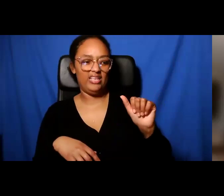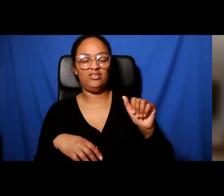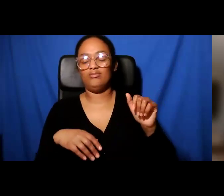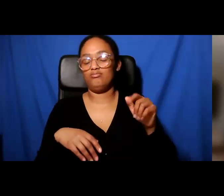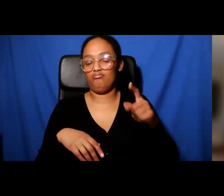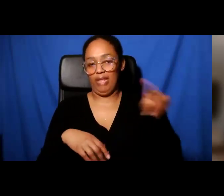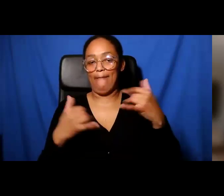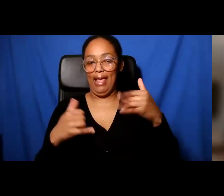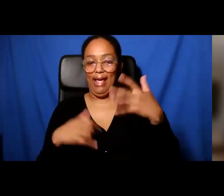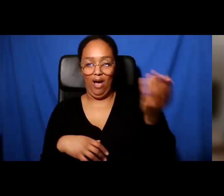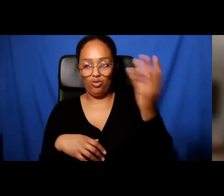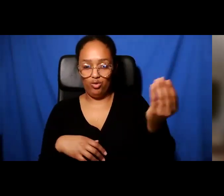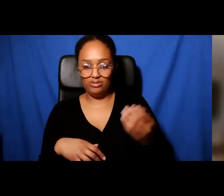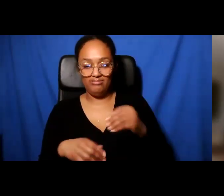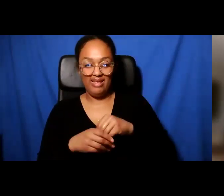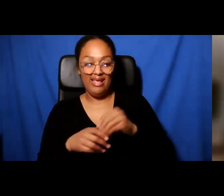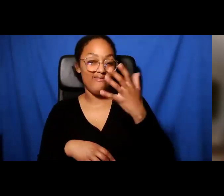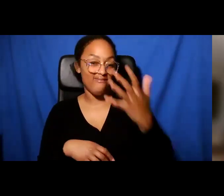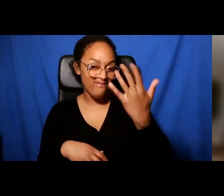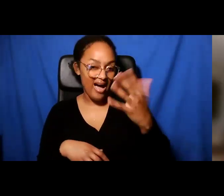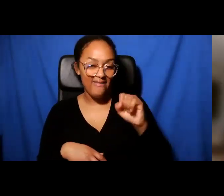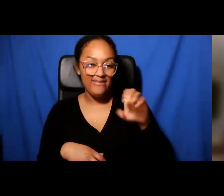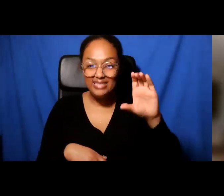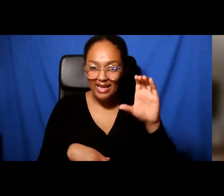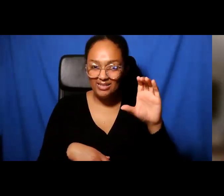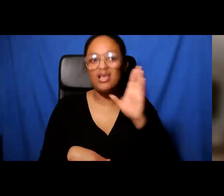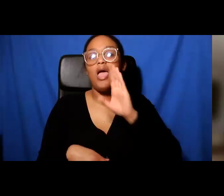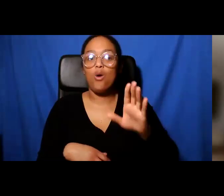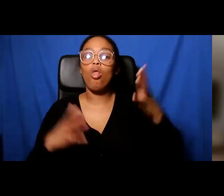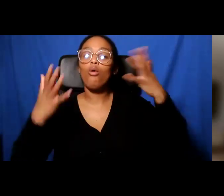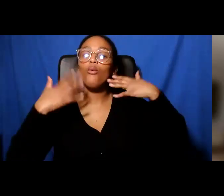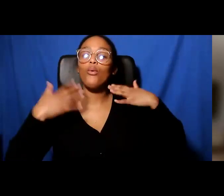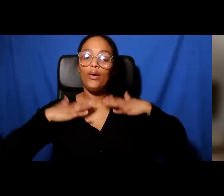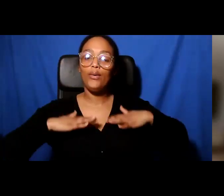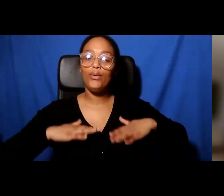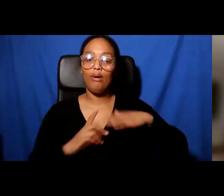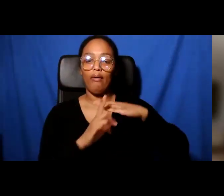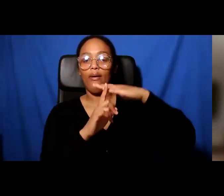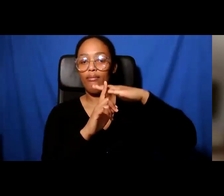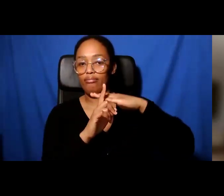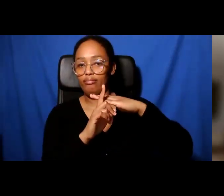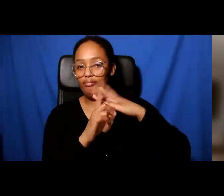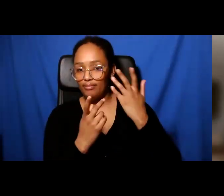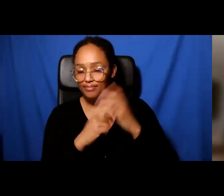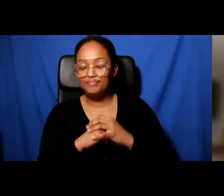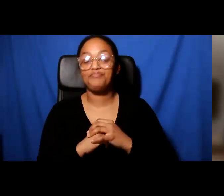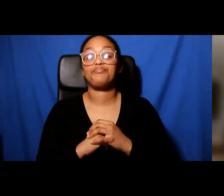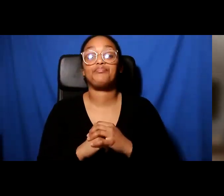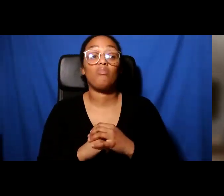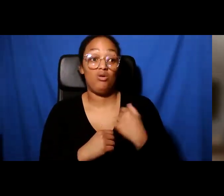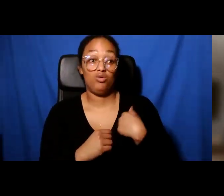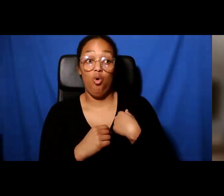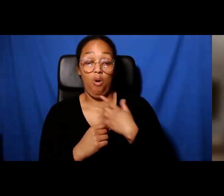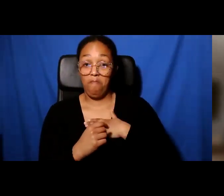your temperature off, right? Now, I could put a billboard up about this in a Facebook ad, but I'm going to